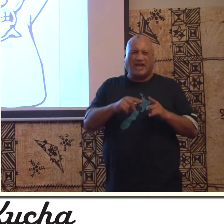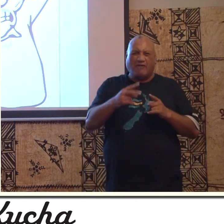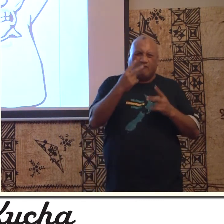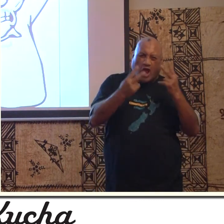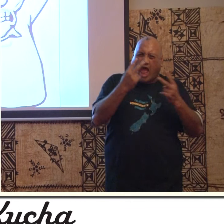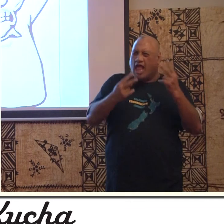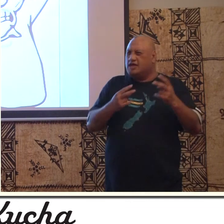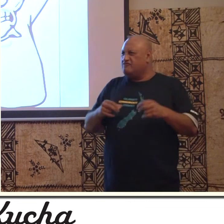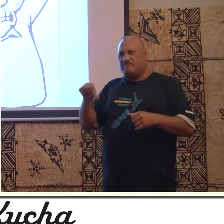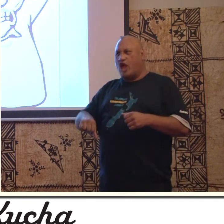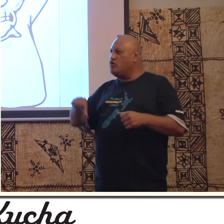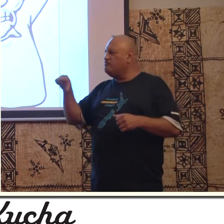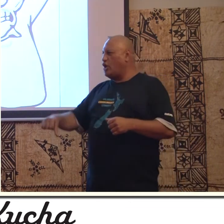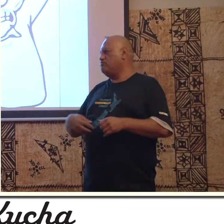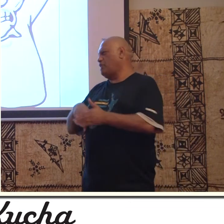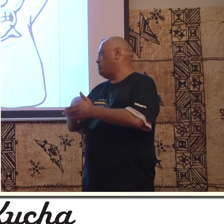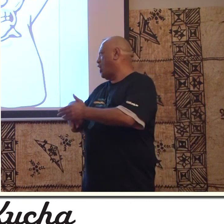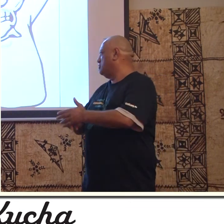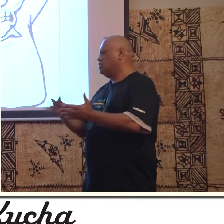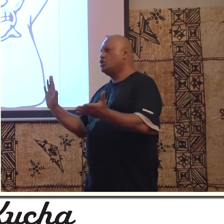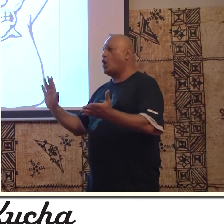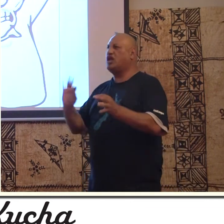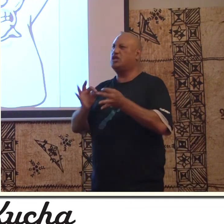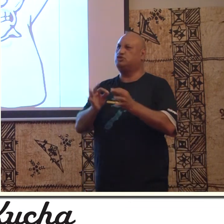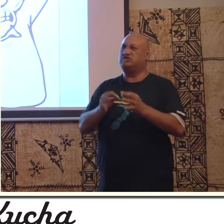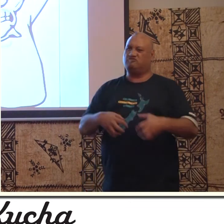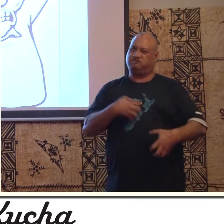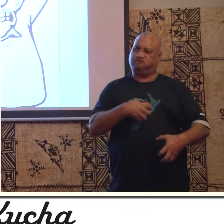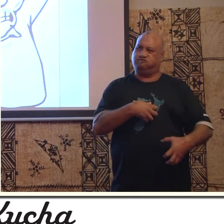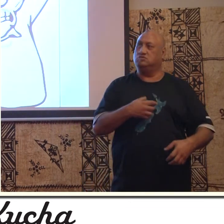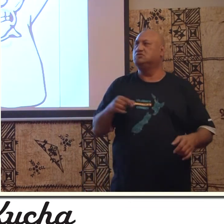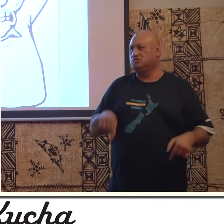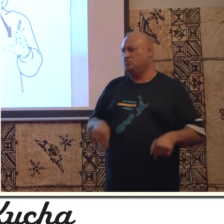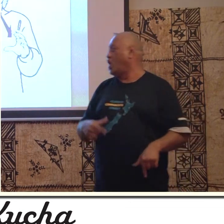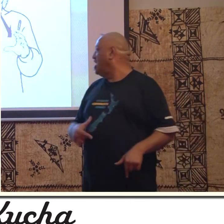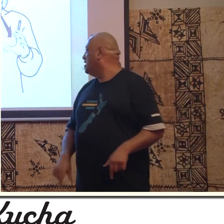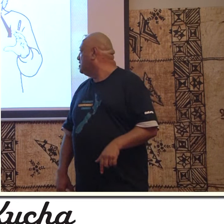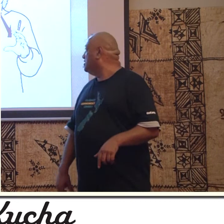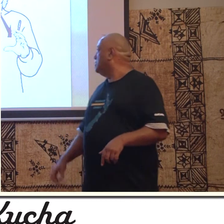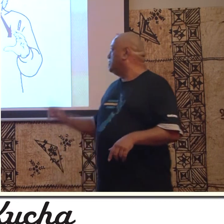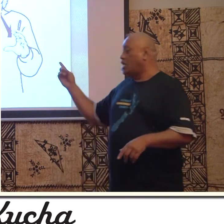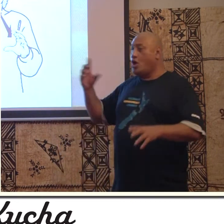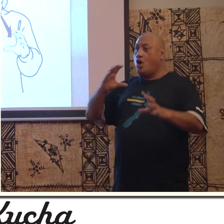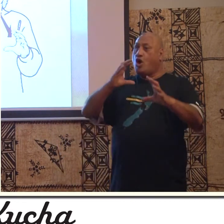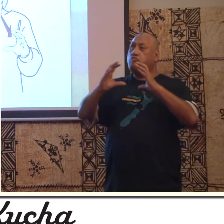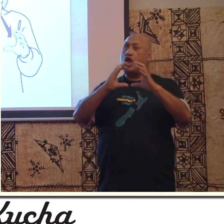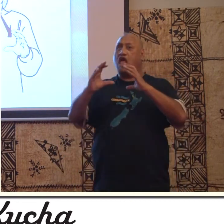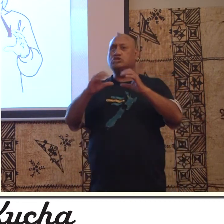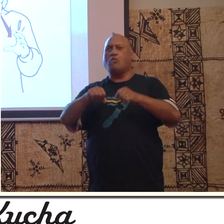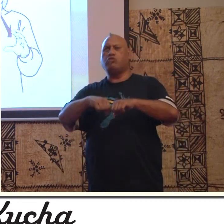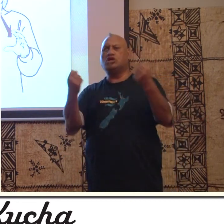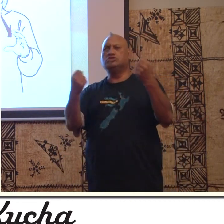so frustrating. It got worse and worse and worse. And there were no interpreters around at that time, so I had